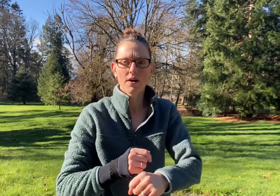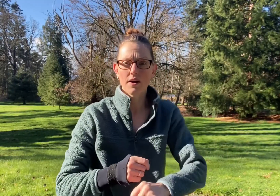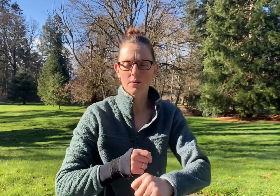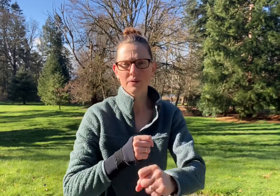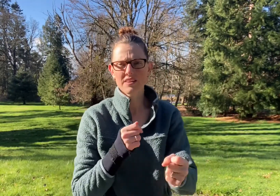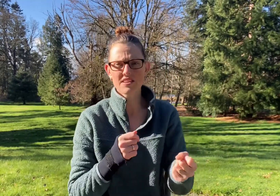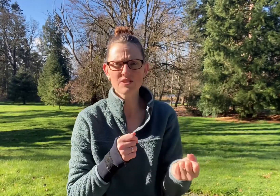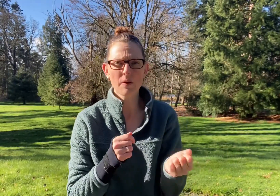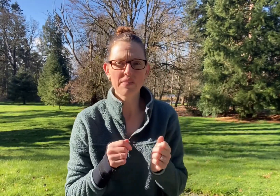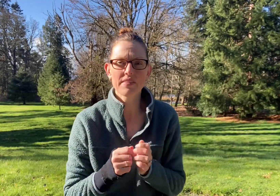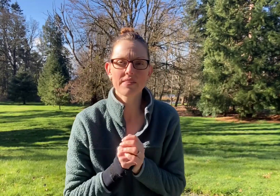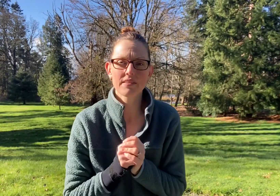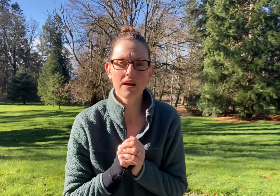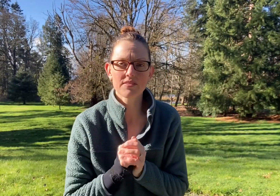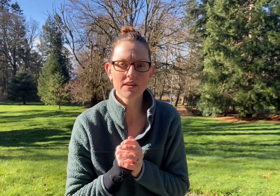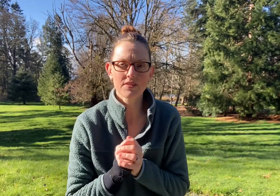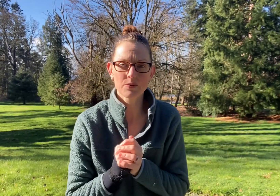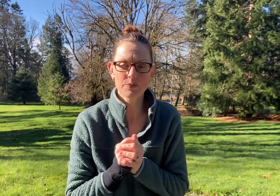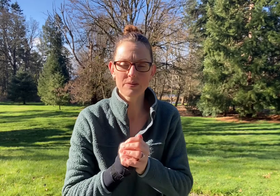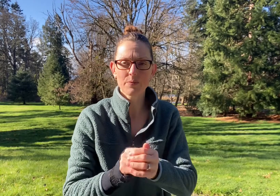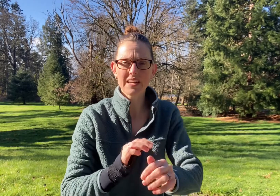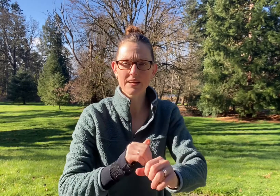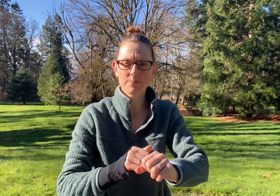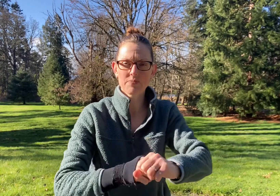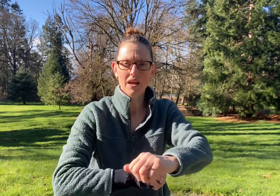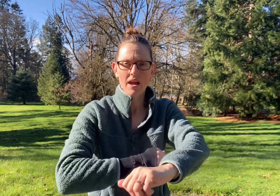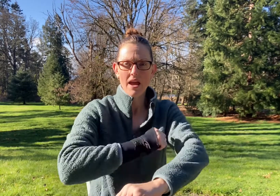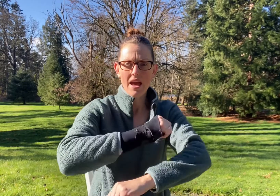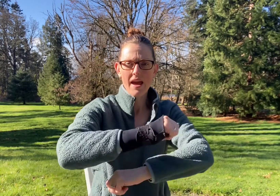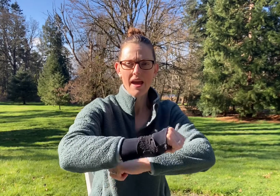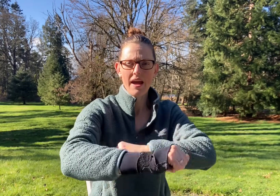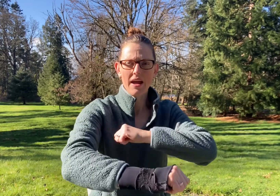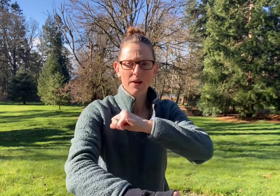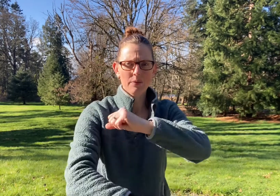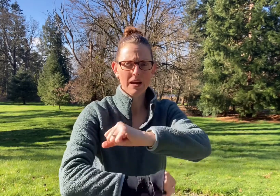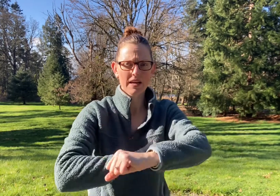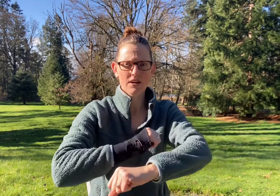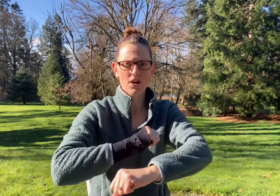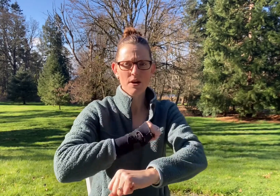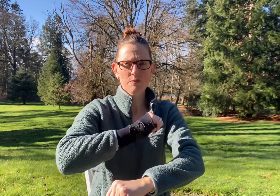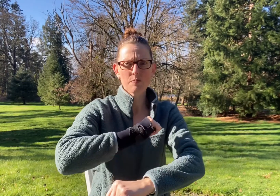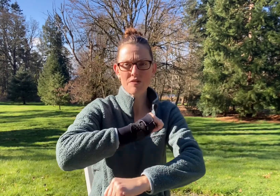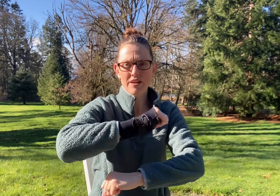We did this one the other week. And we gotta get our arms moving.